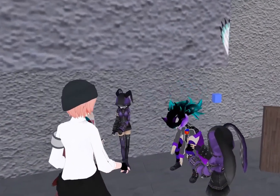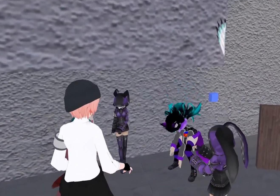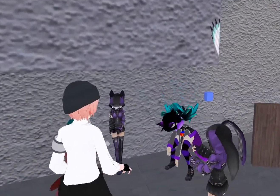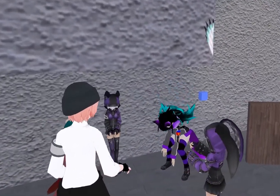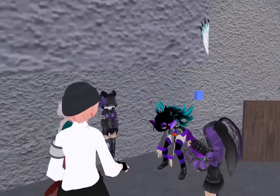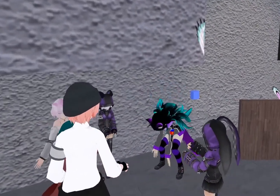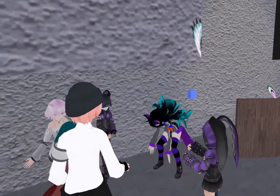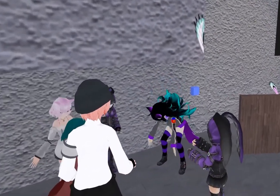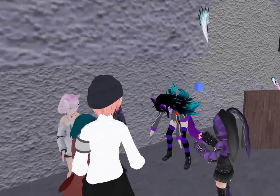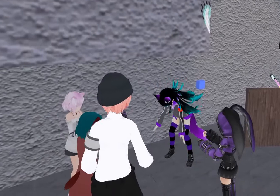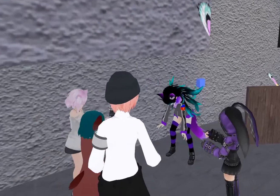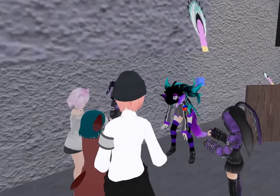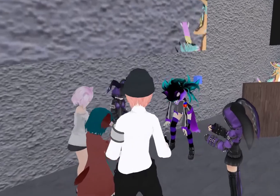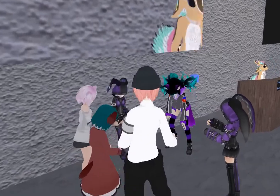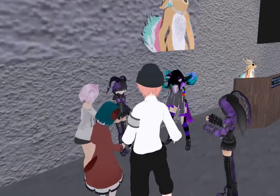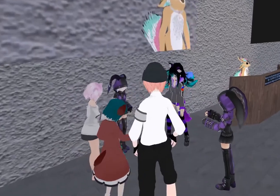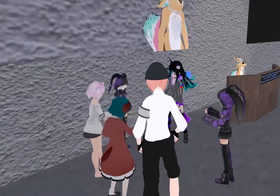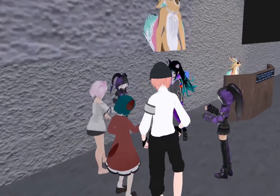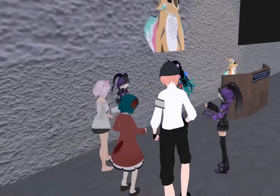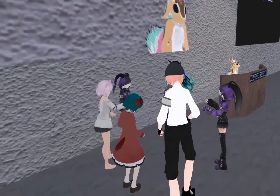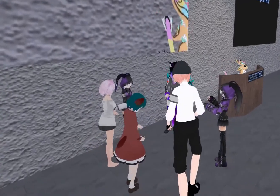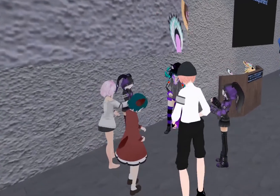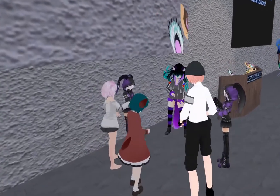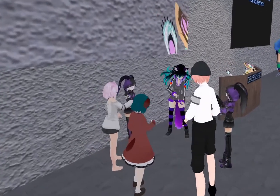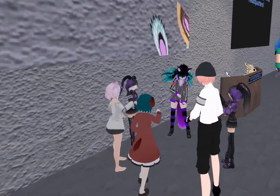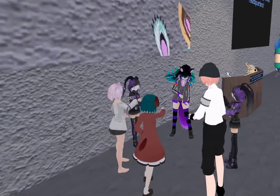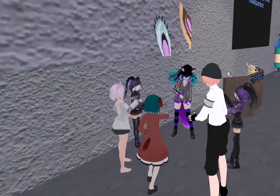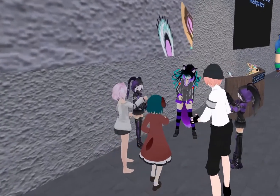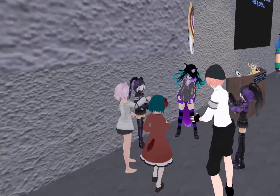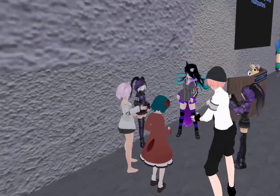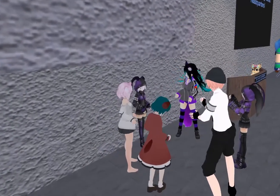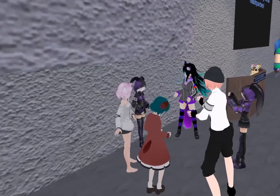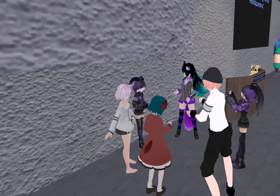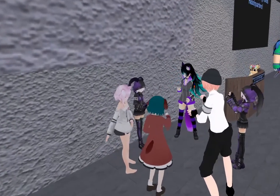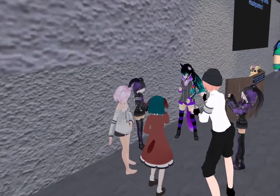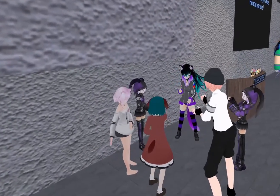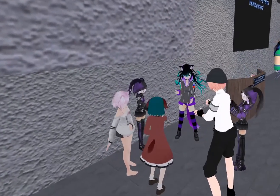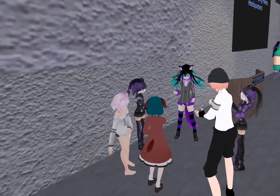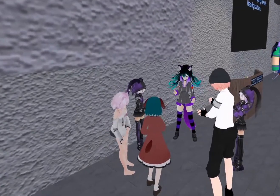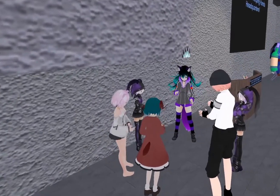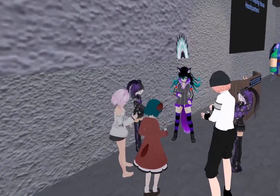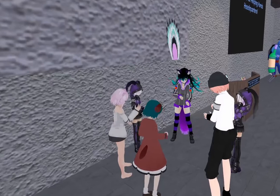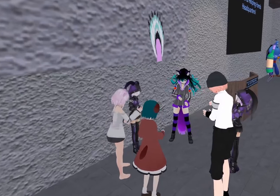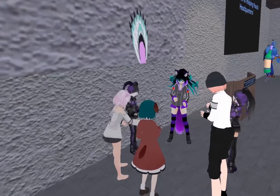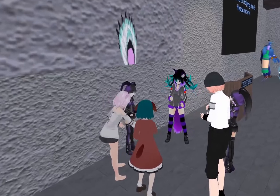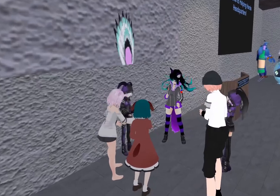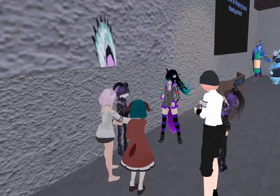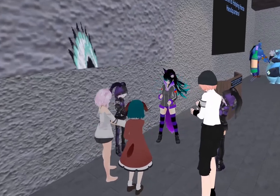this or whatever. Like I don't know how we're doing it, but like Okay. It's like the NVIDIA.